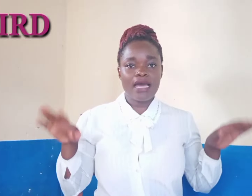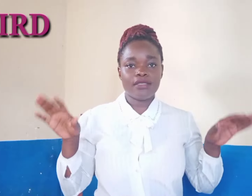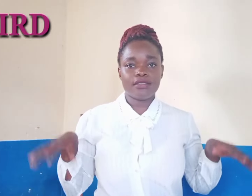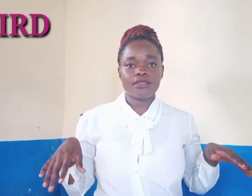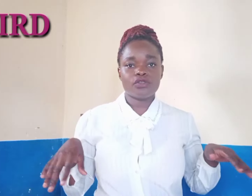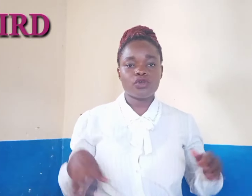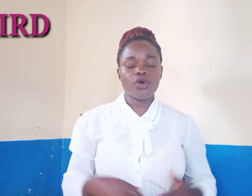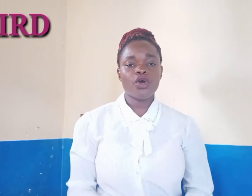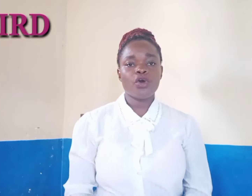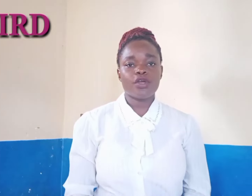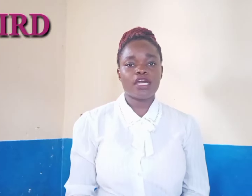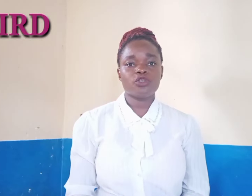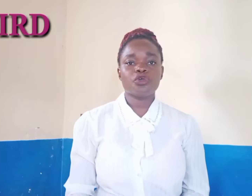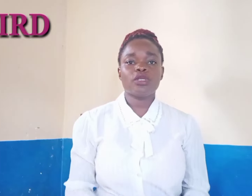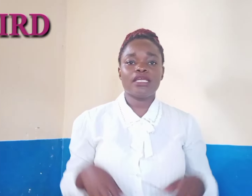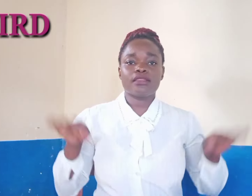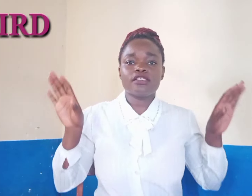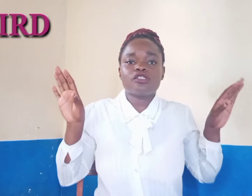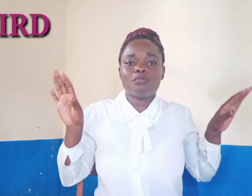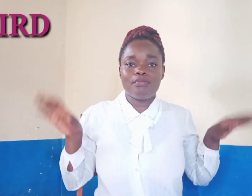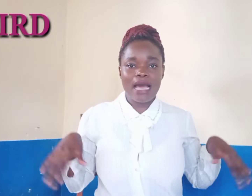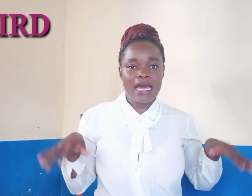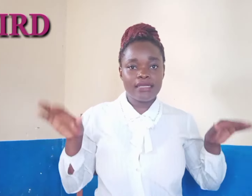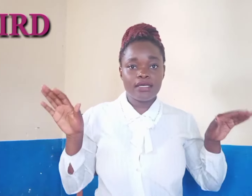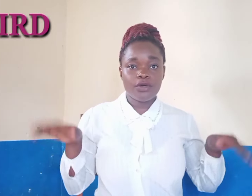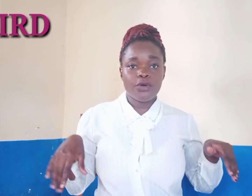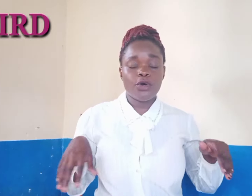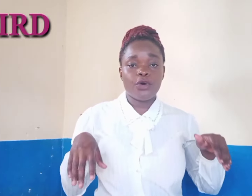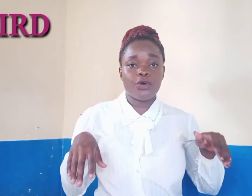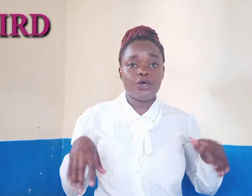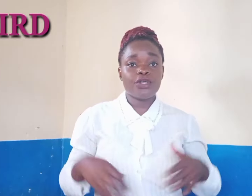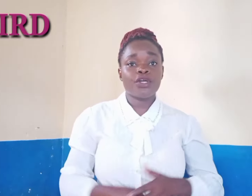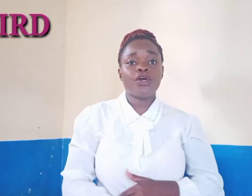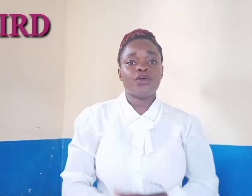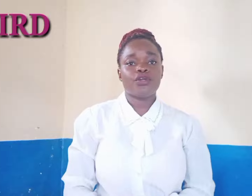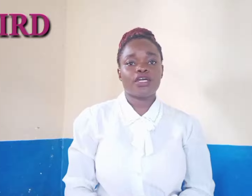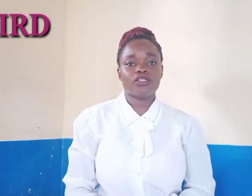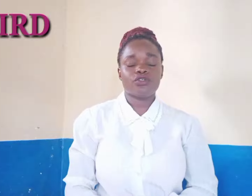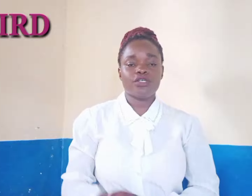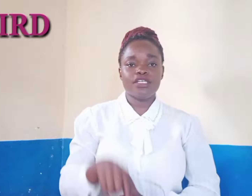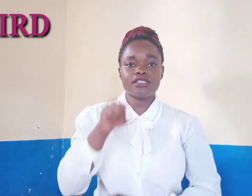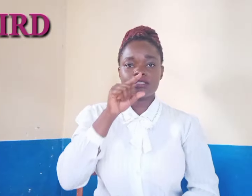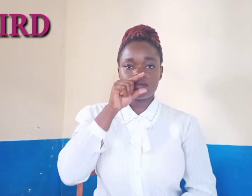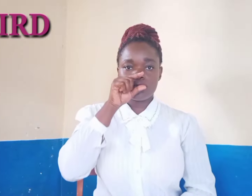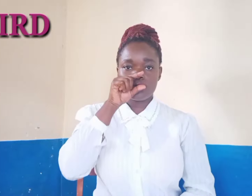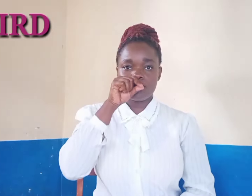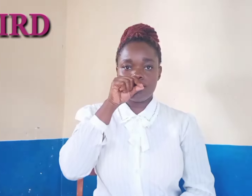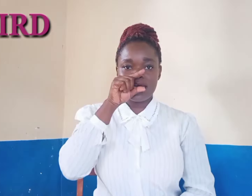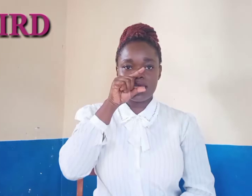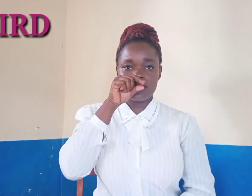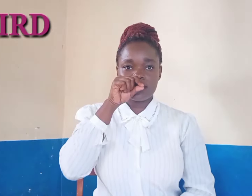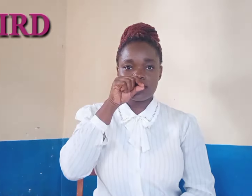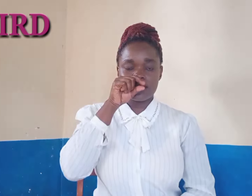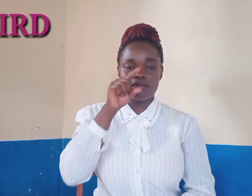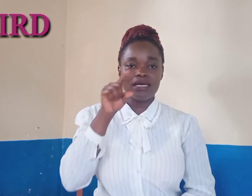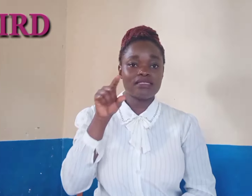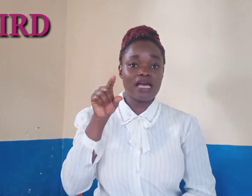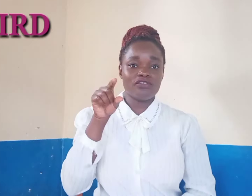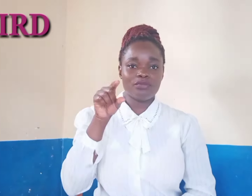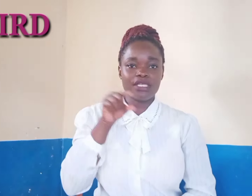Bad. So we can do like this, bad, or you can do it bad. The birds have